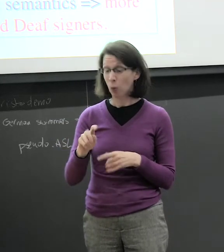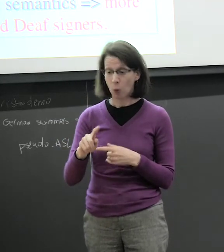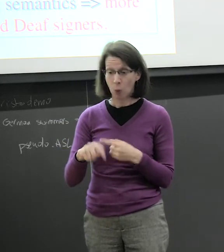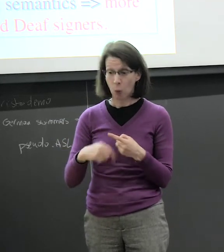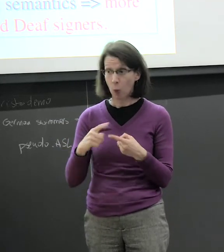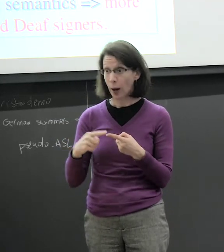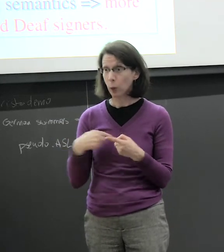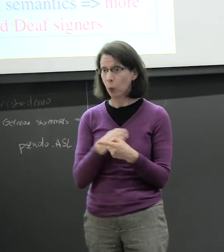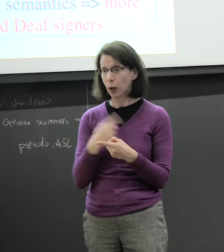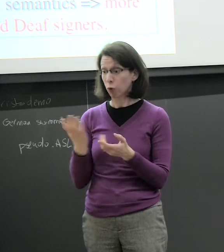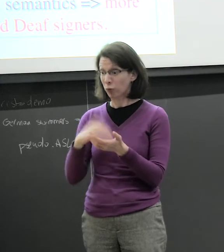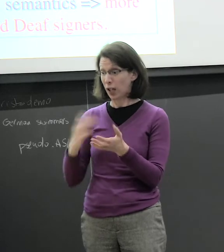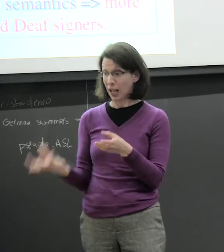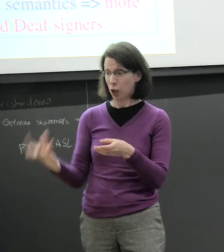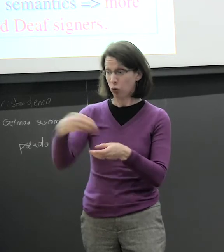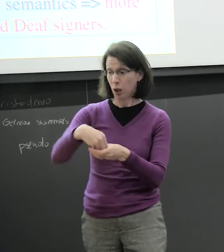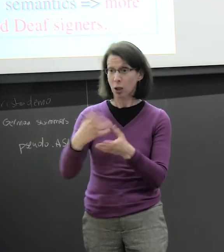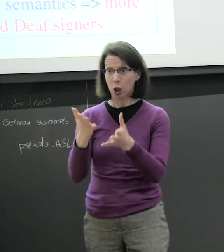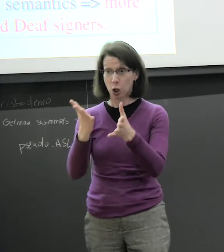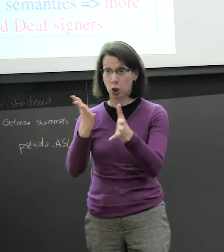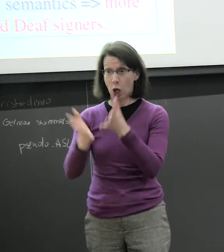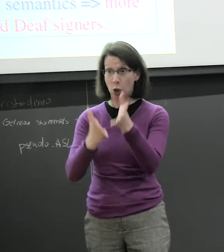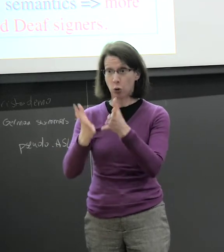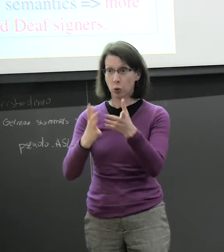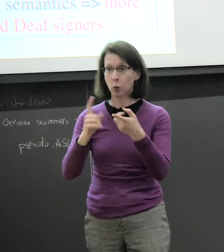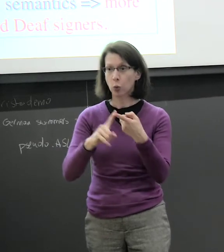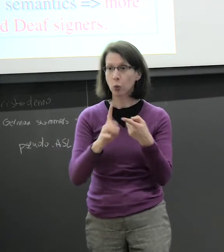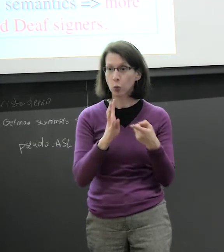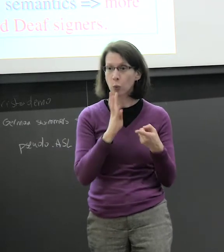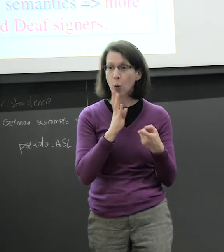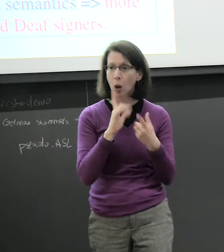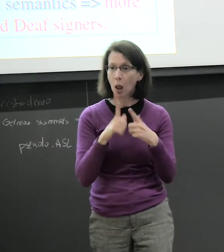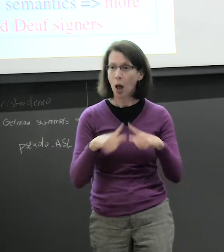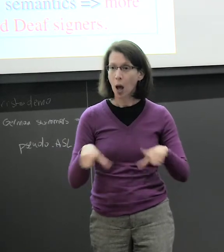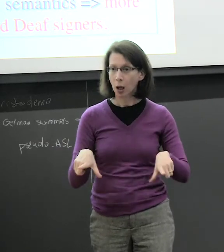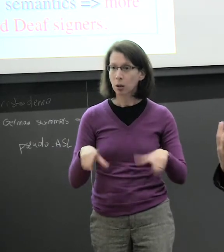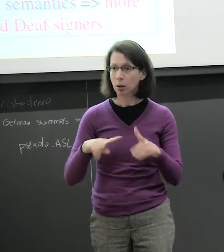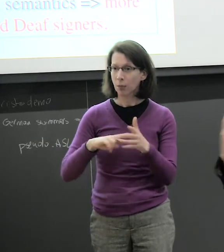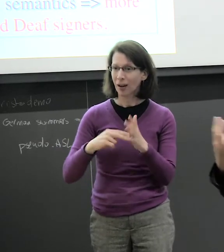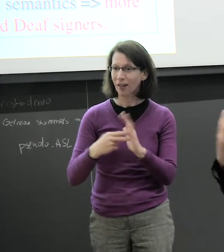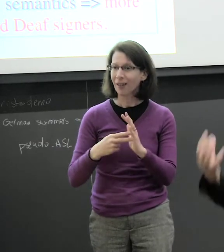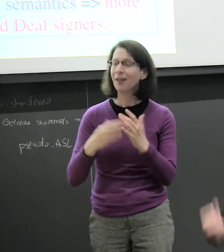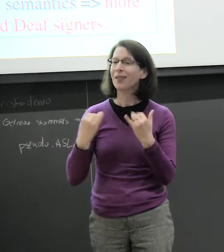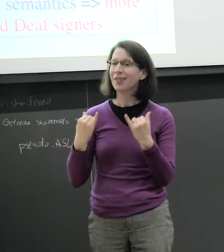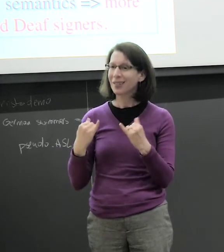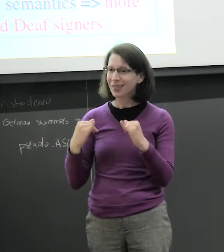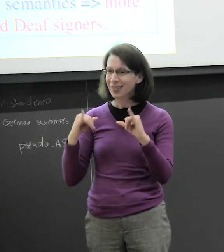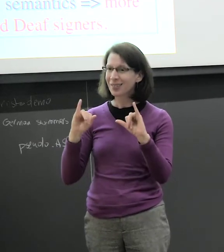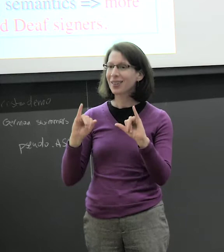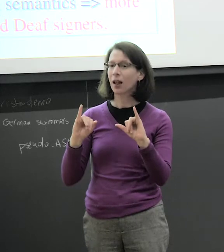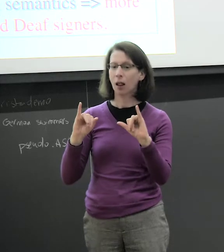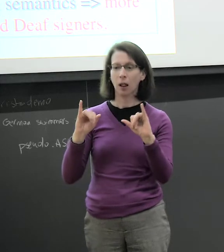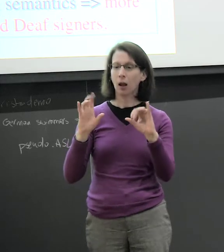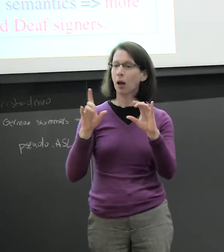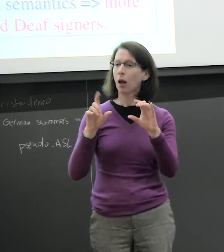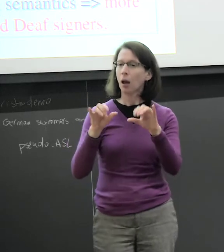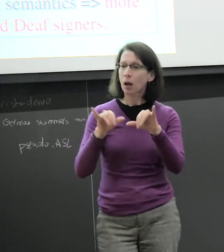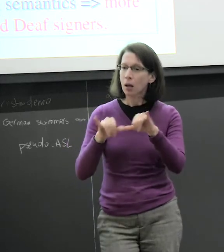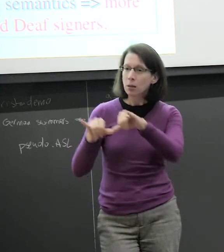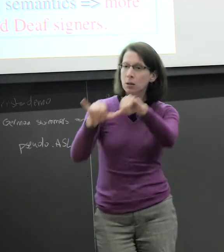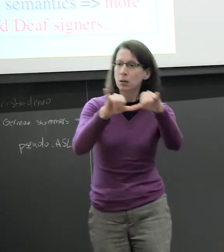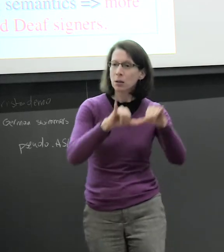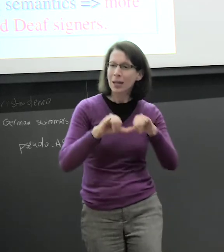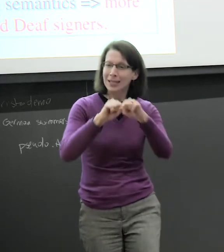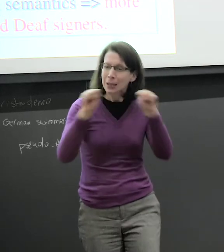even when we reintegrate gestures into spoken language semantics, we'll still get systematic differences between